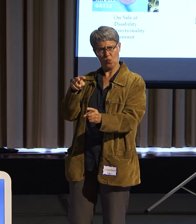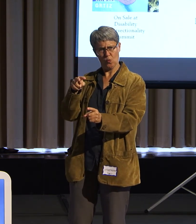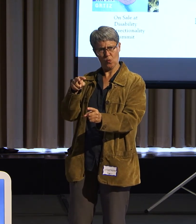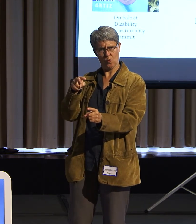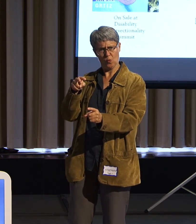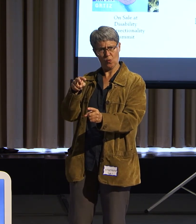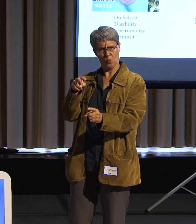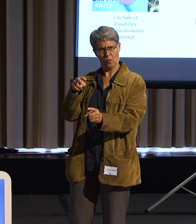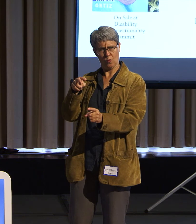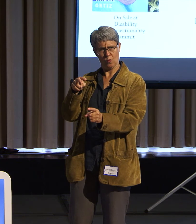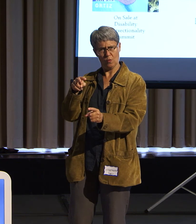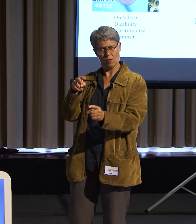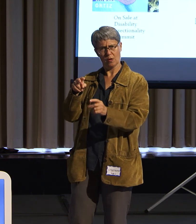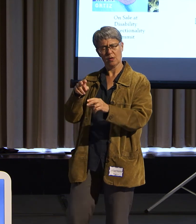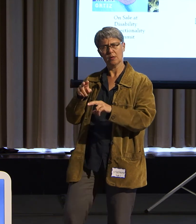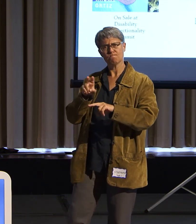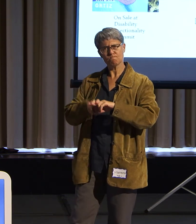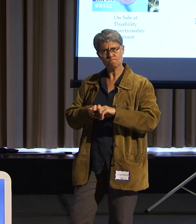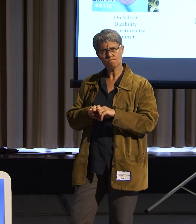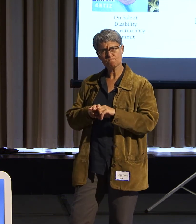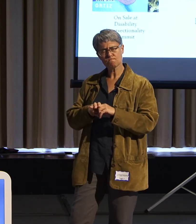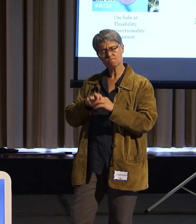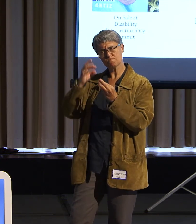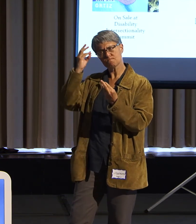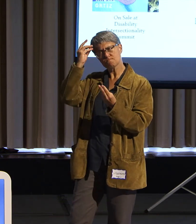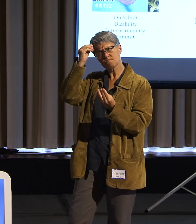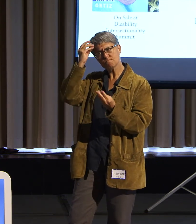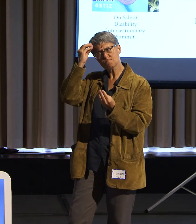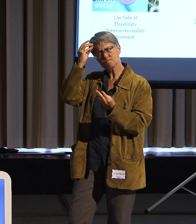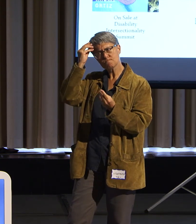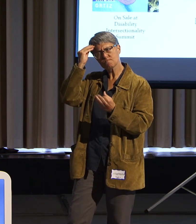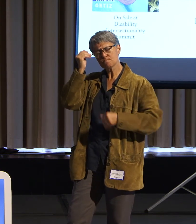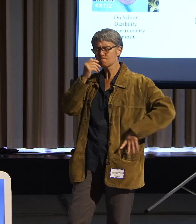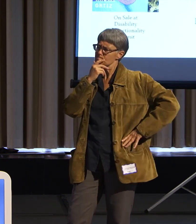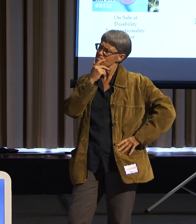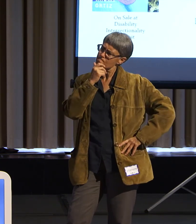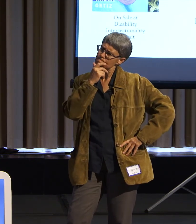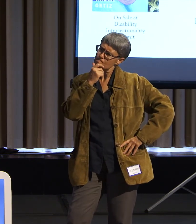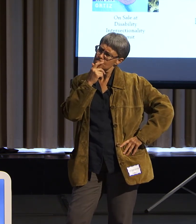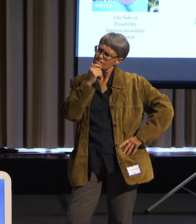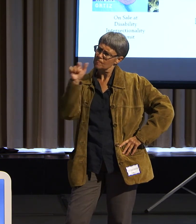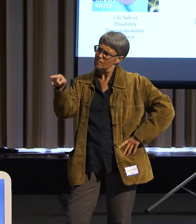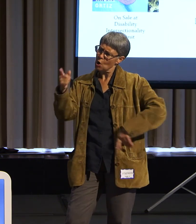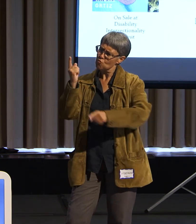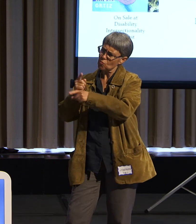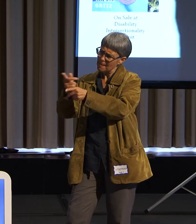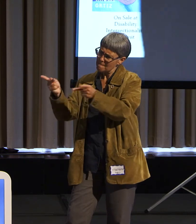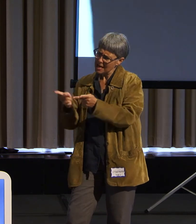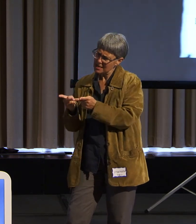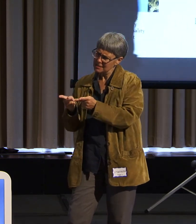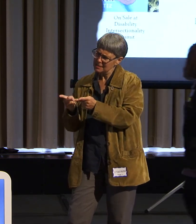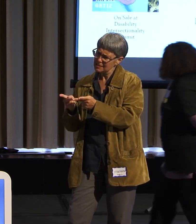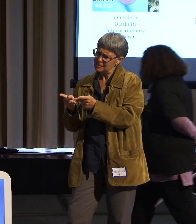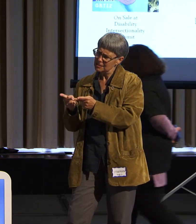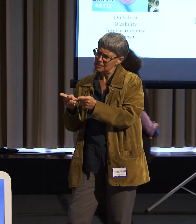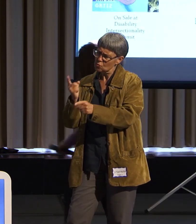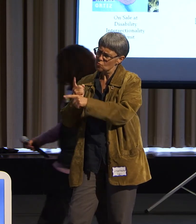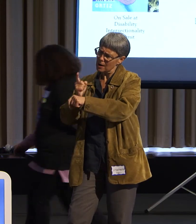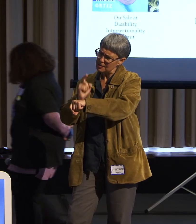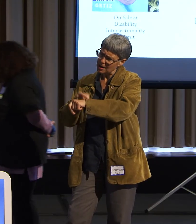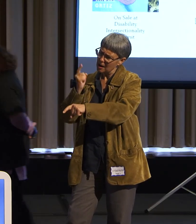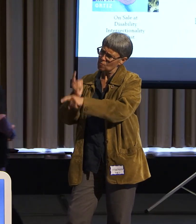for me, which means it takes my body, my mind, my heart, my spirit. It also, like for me, when I associate spiritual